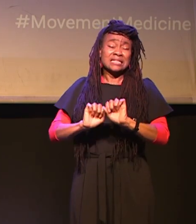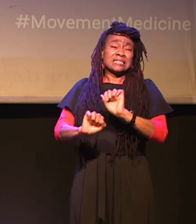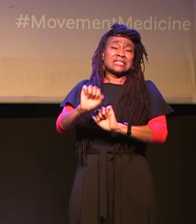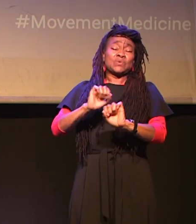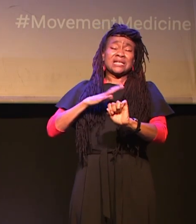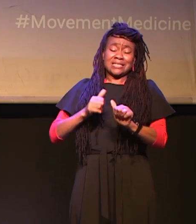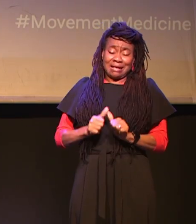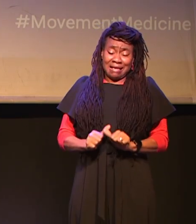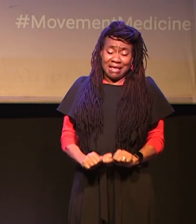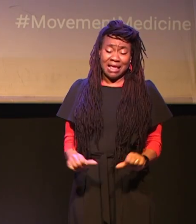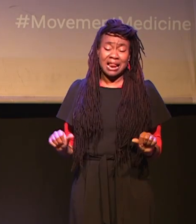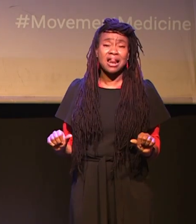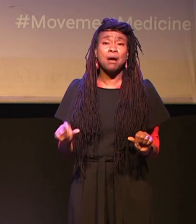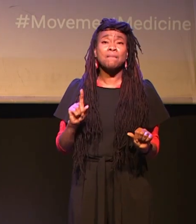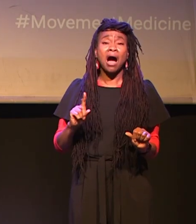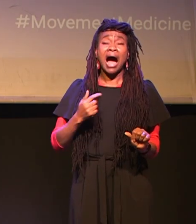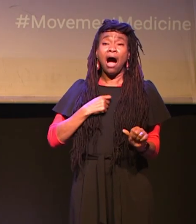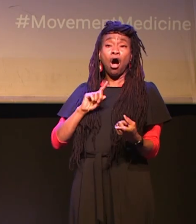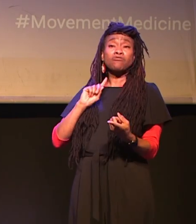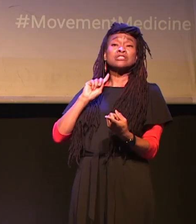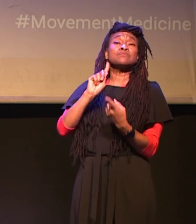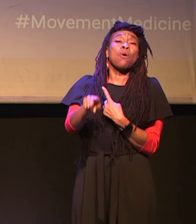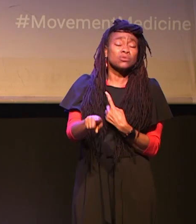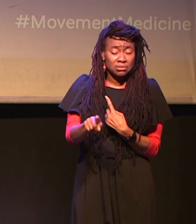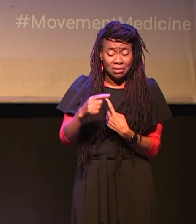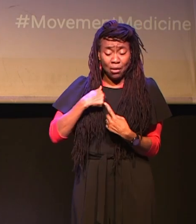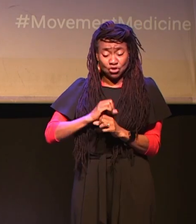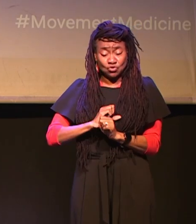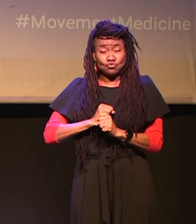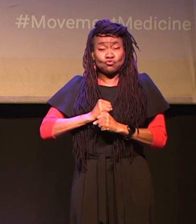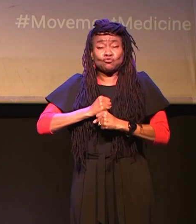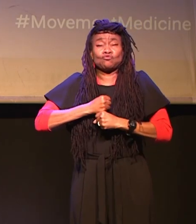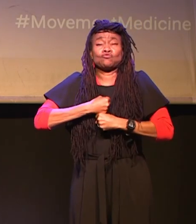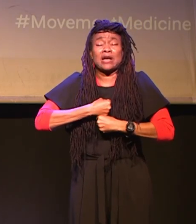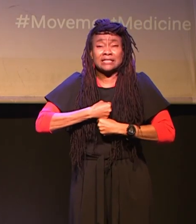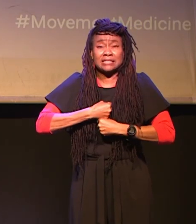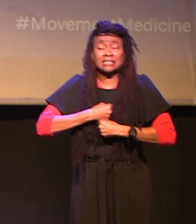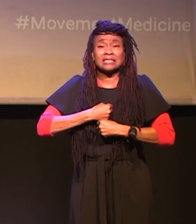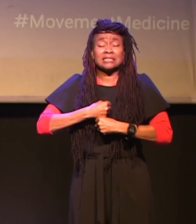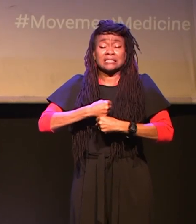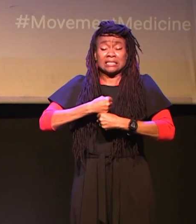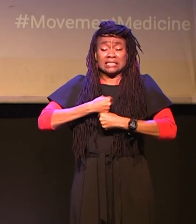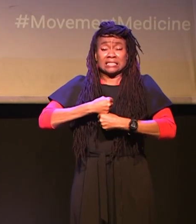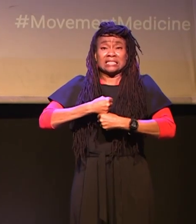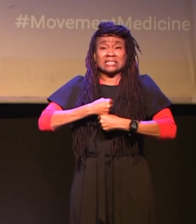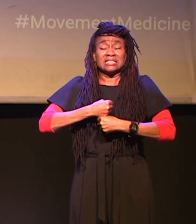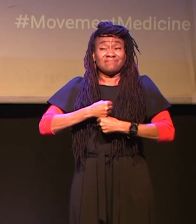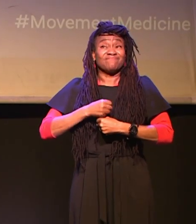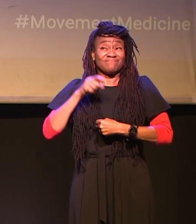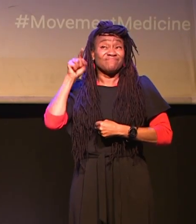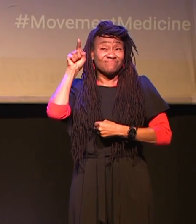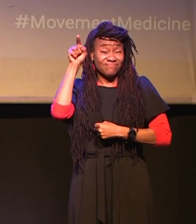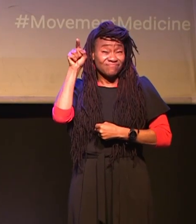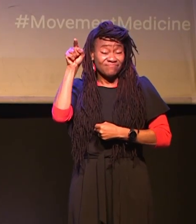I think our stress responses, the way that we become who we are under stress, is also designed and by